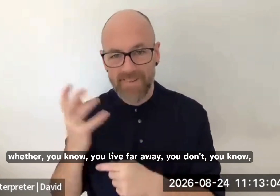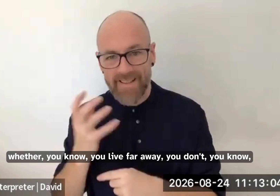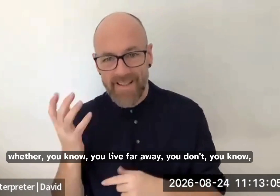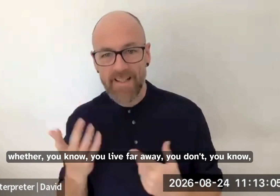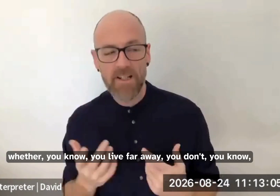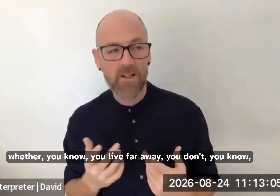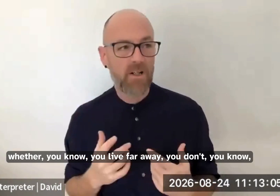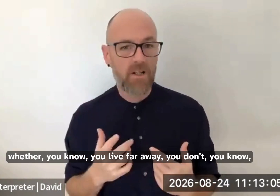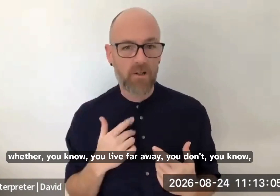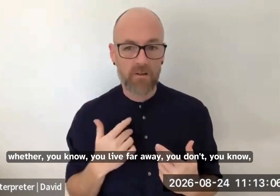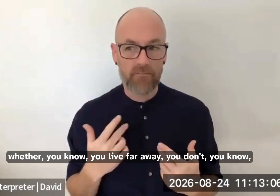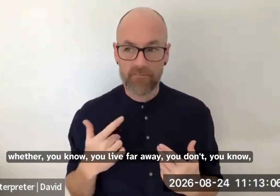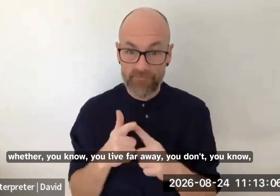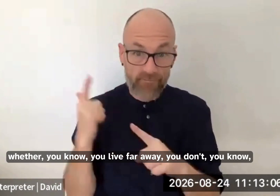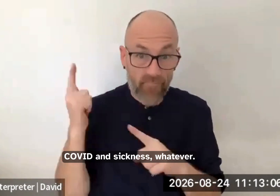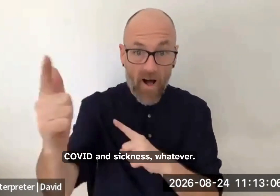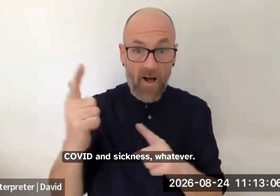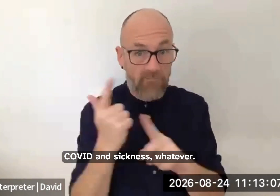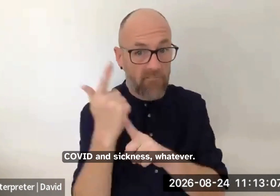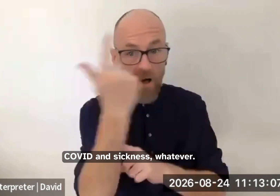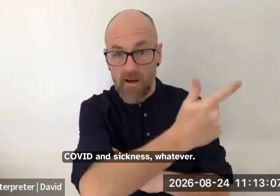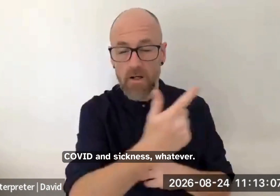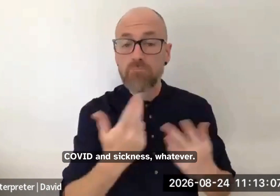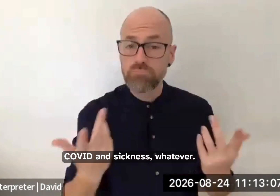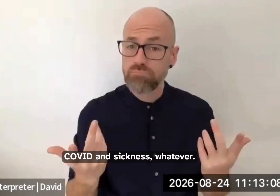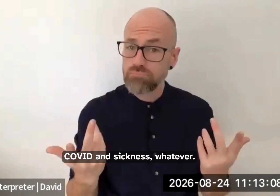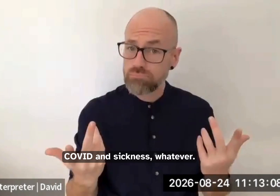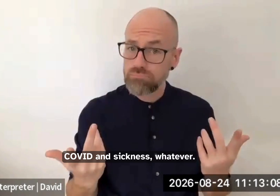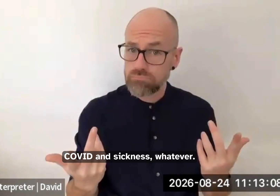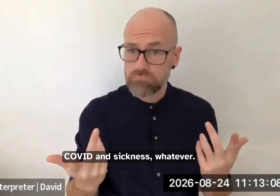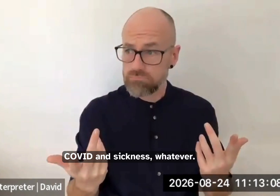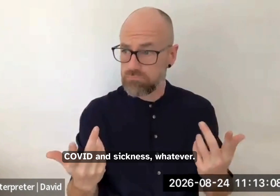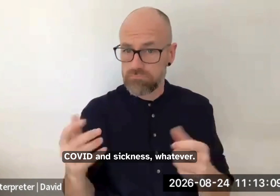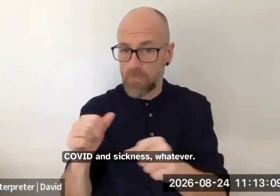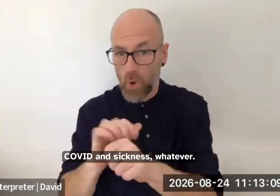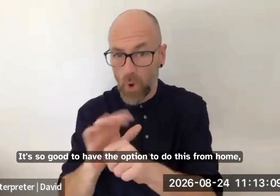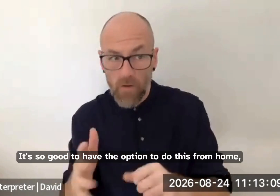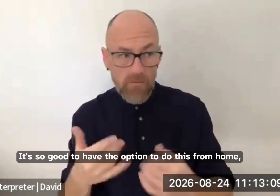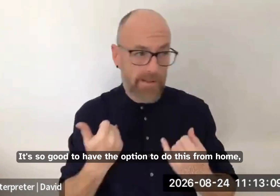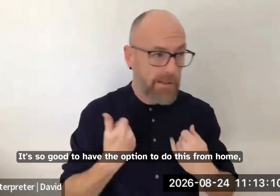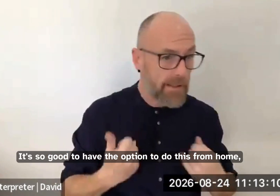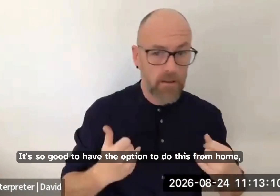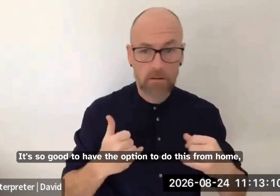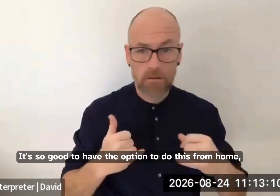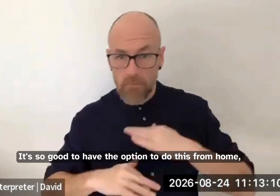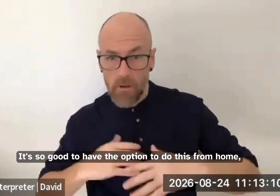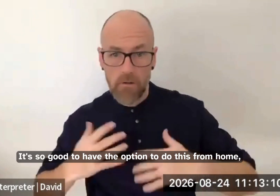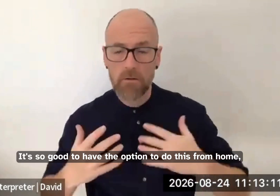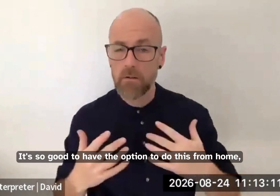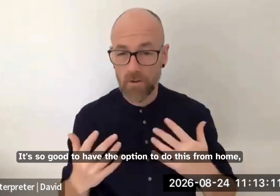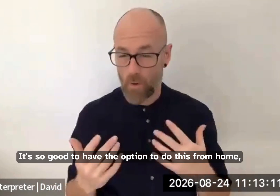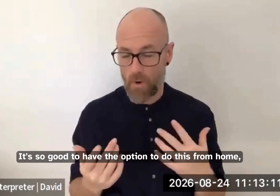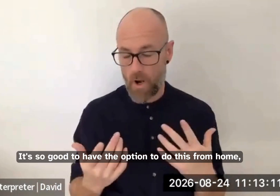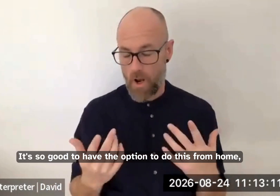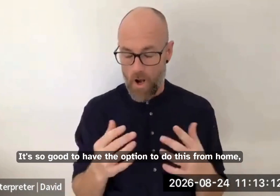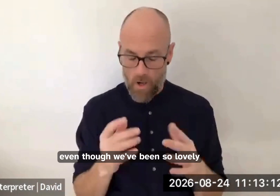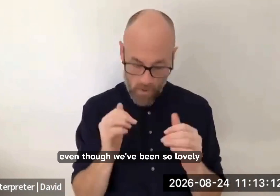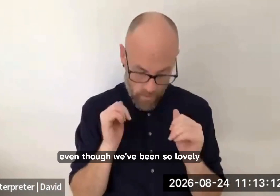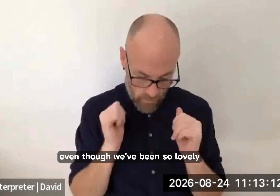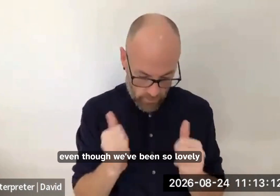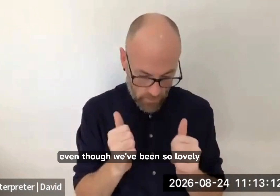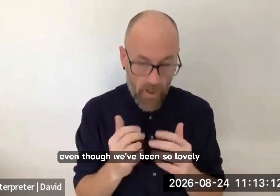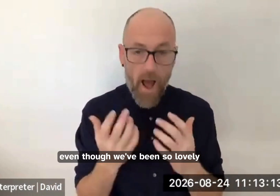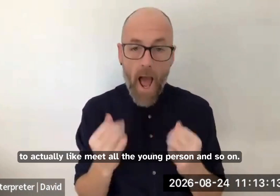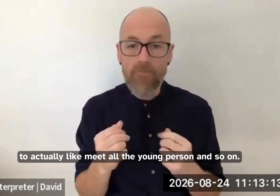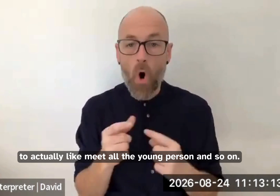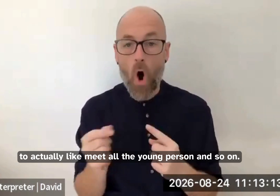don't, you know, COVID and sickness, whatever. It's so good to have the option to do this from home, even